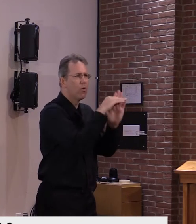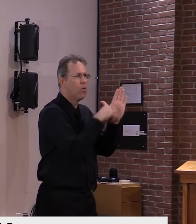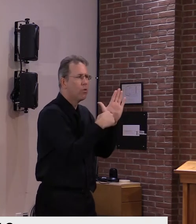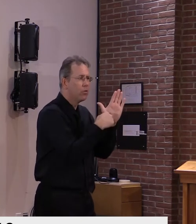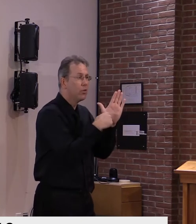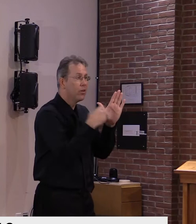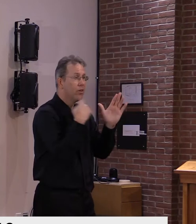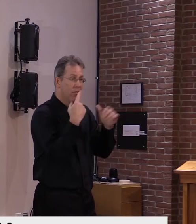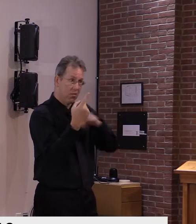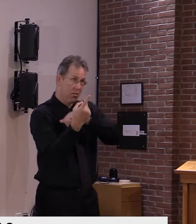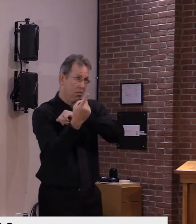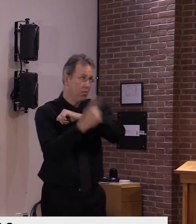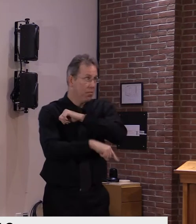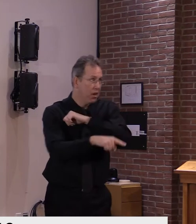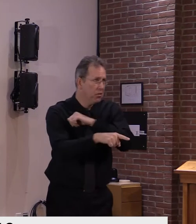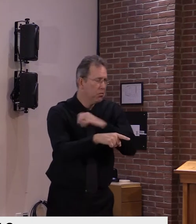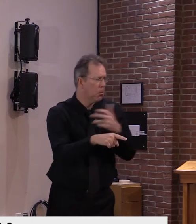Behind Act.